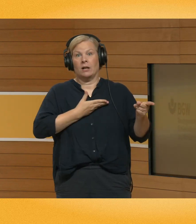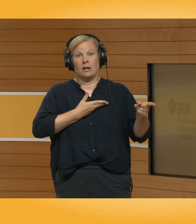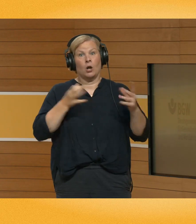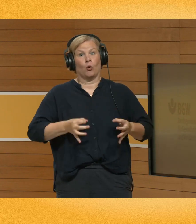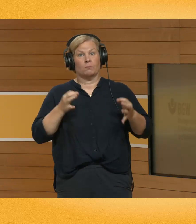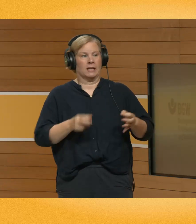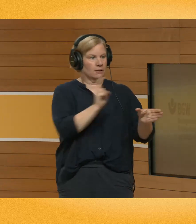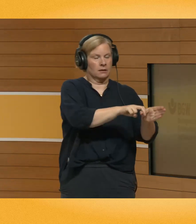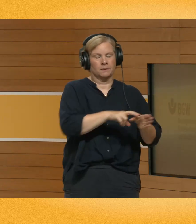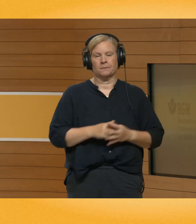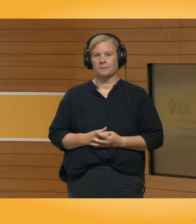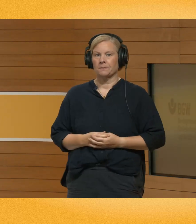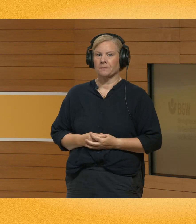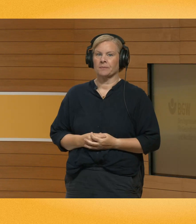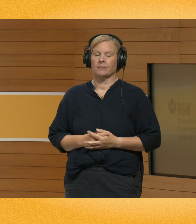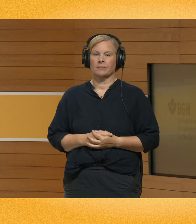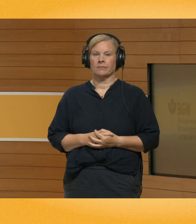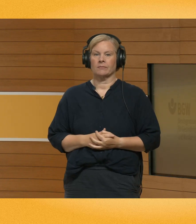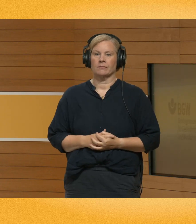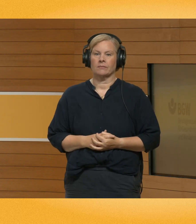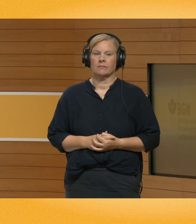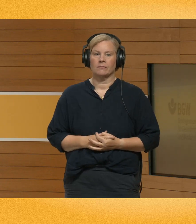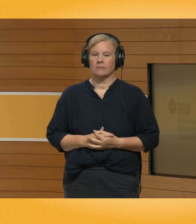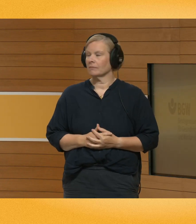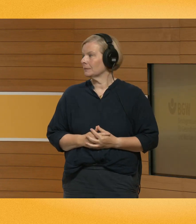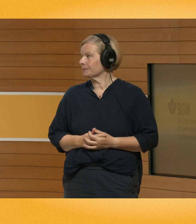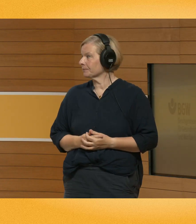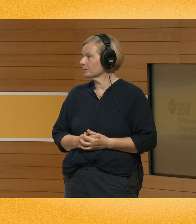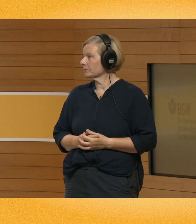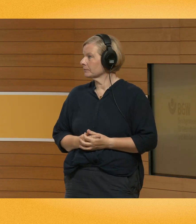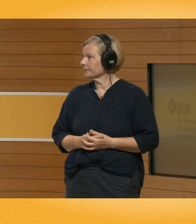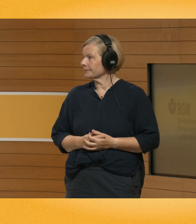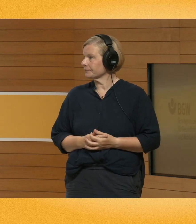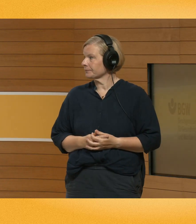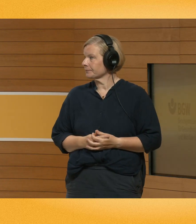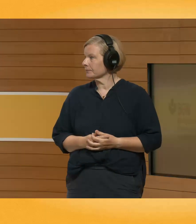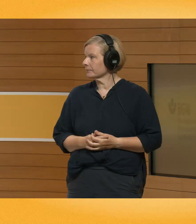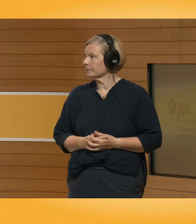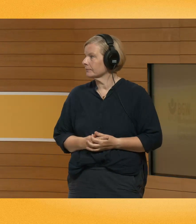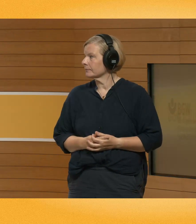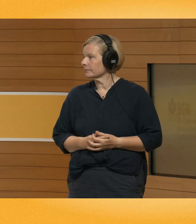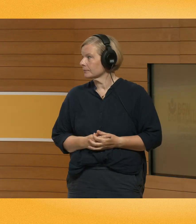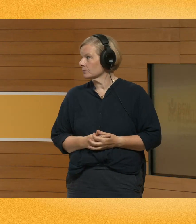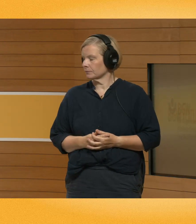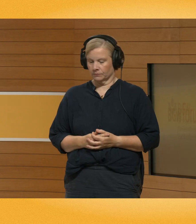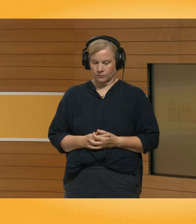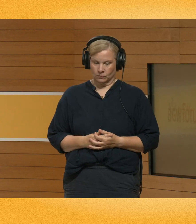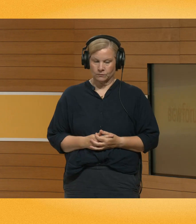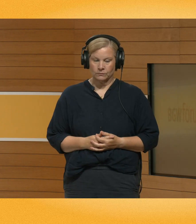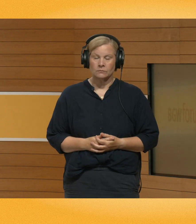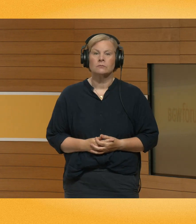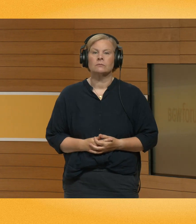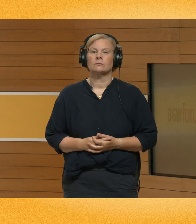would have surveyed our final year student nurses back as they were going into the year,